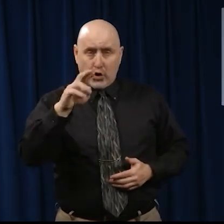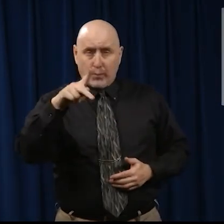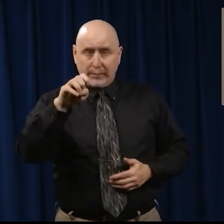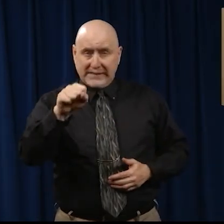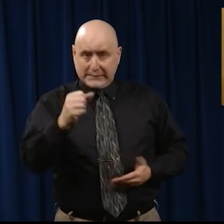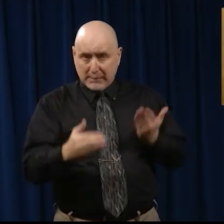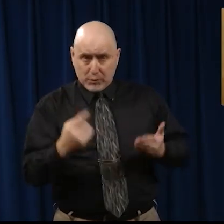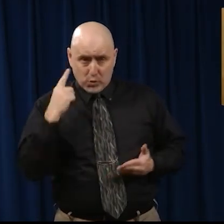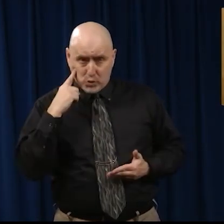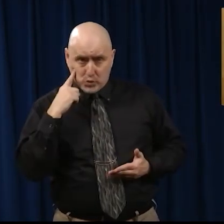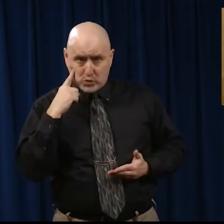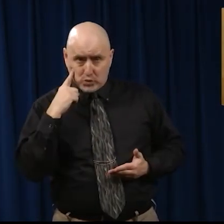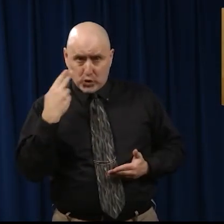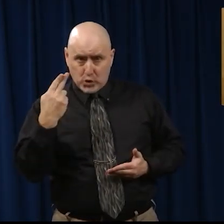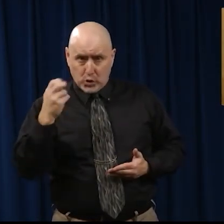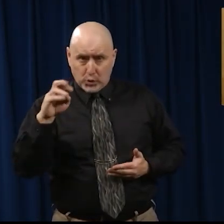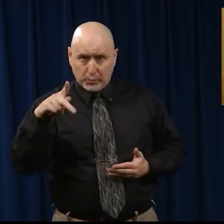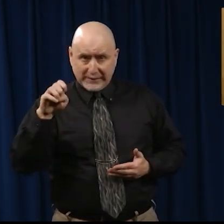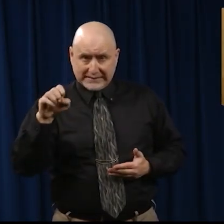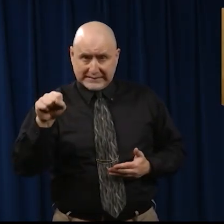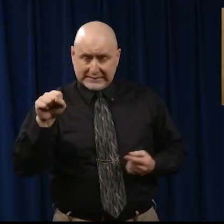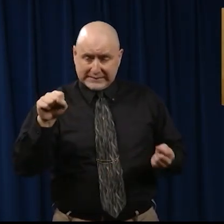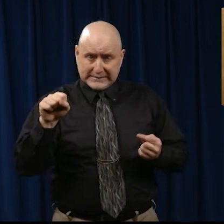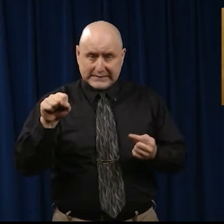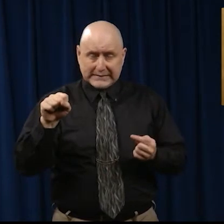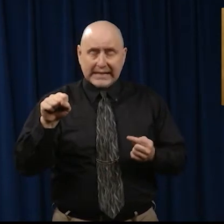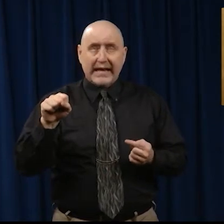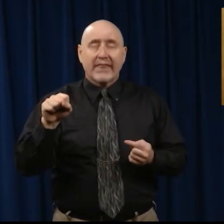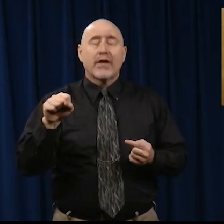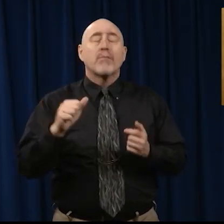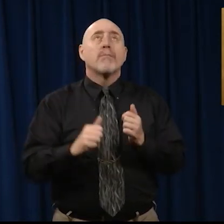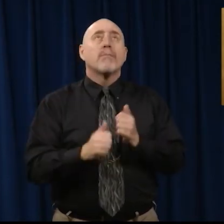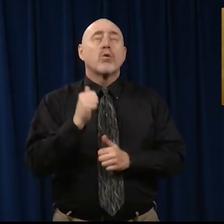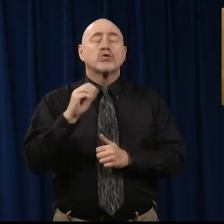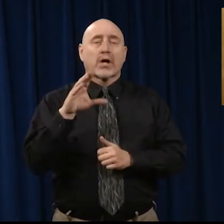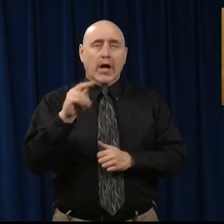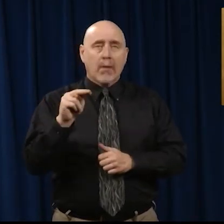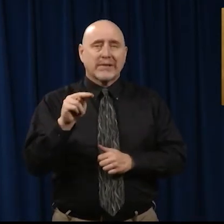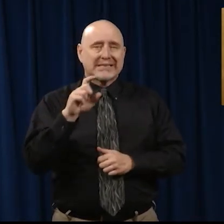of this one, herpes. Herpes is the most